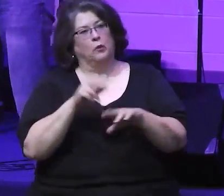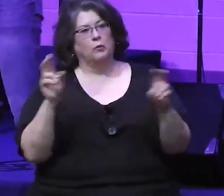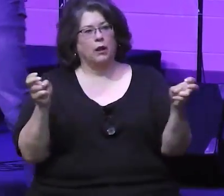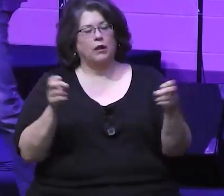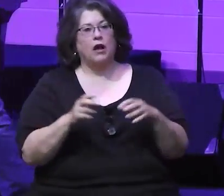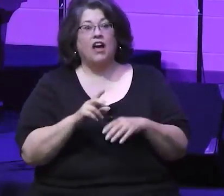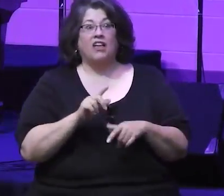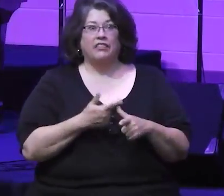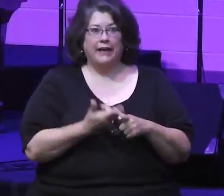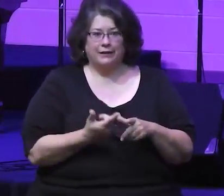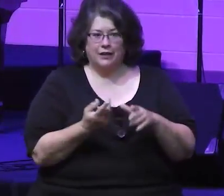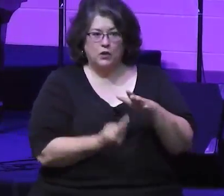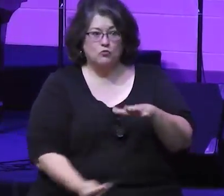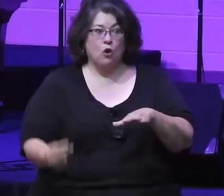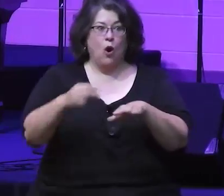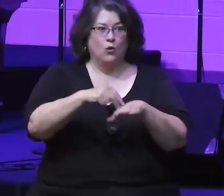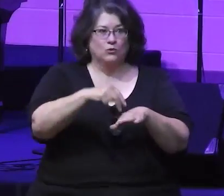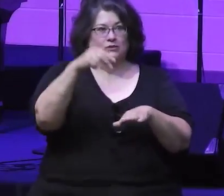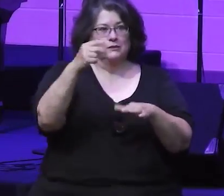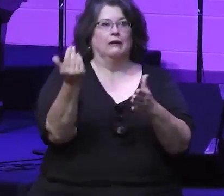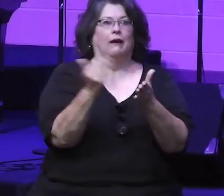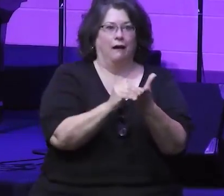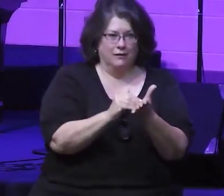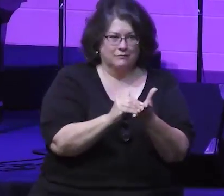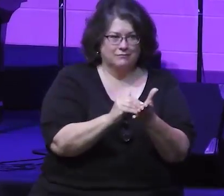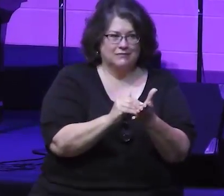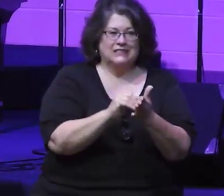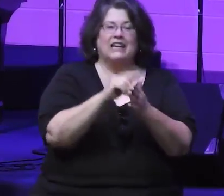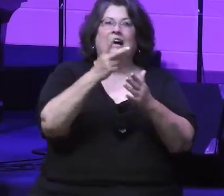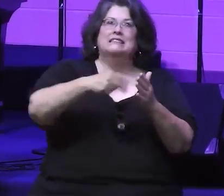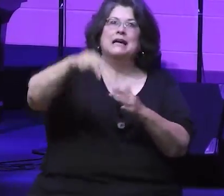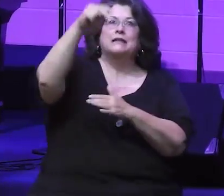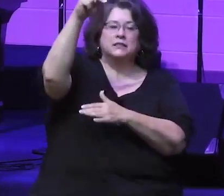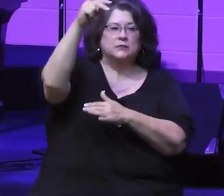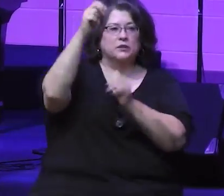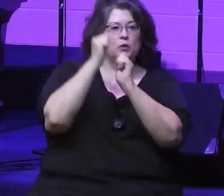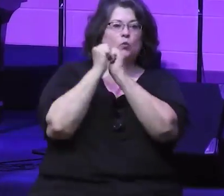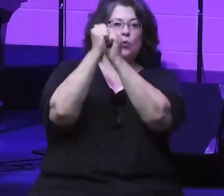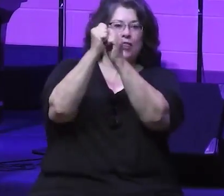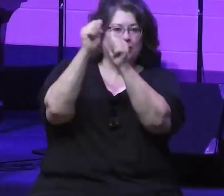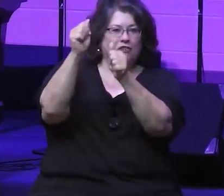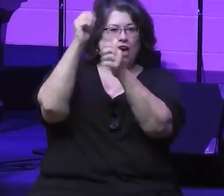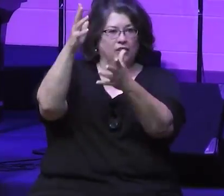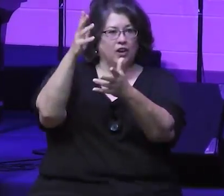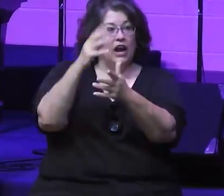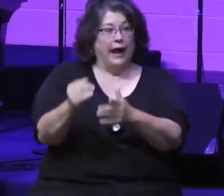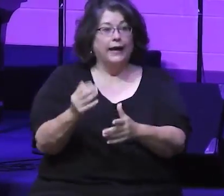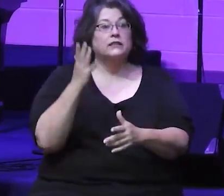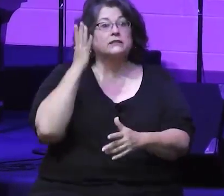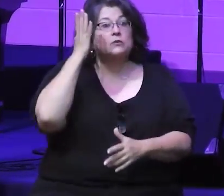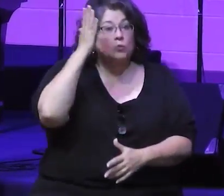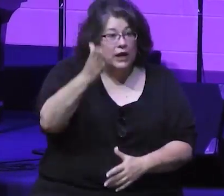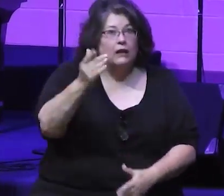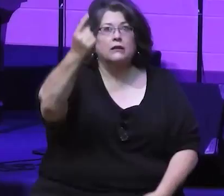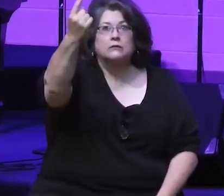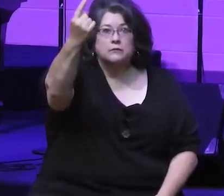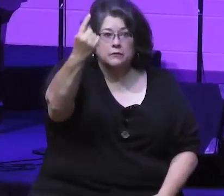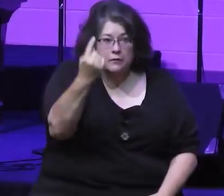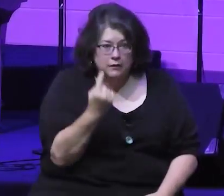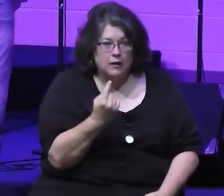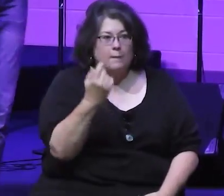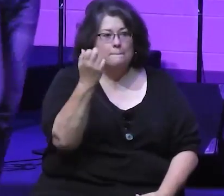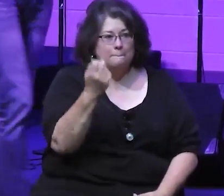that he rose from the dead, ascended to be with the Father again, and at some point in the future will return. And